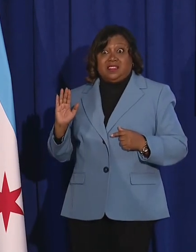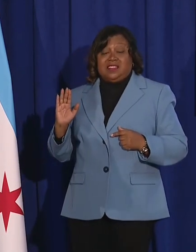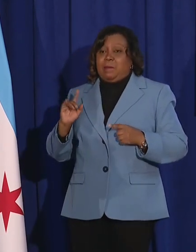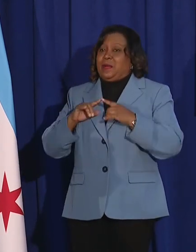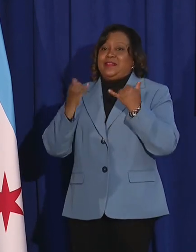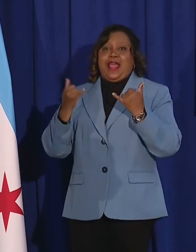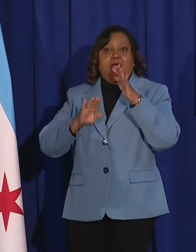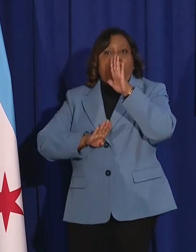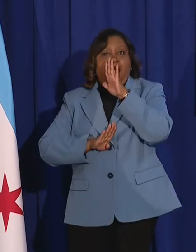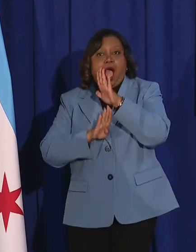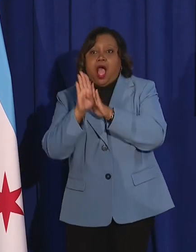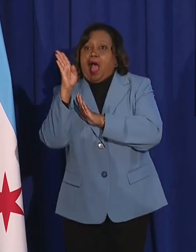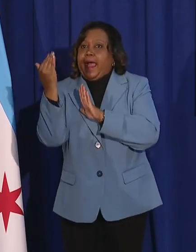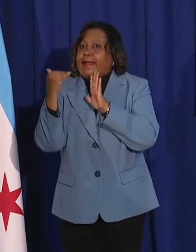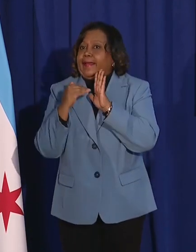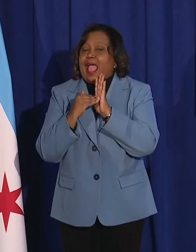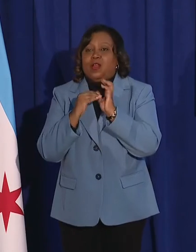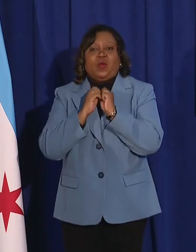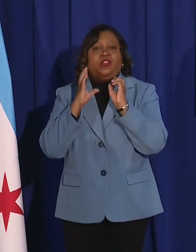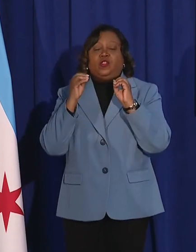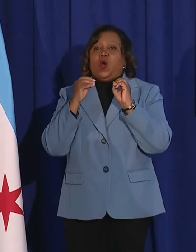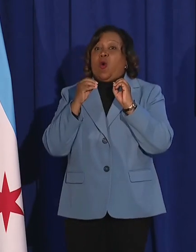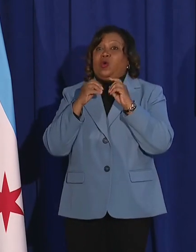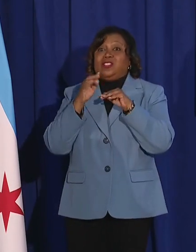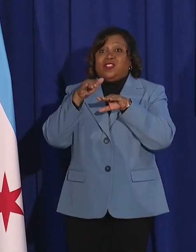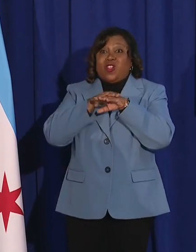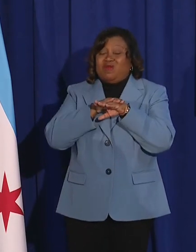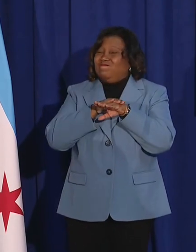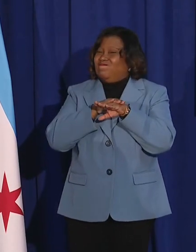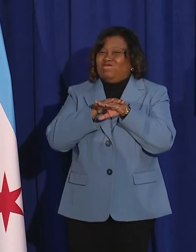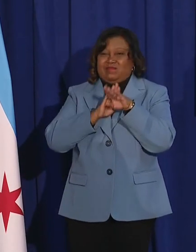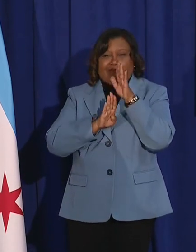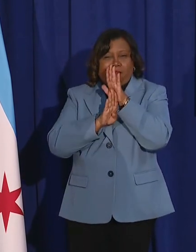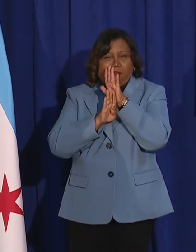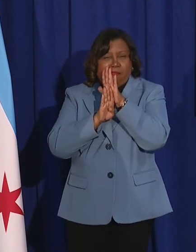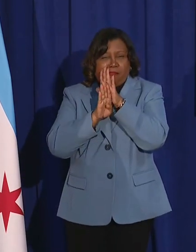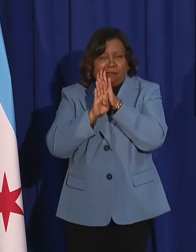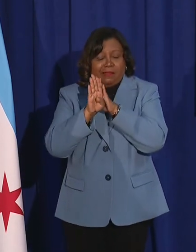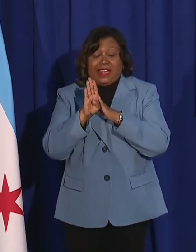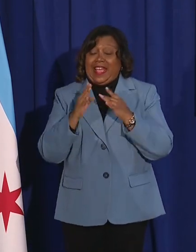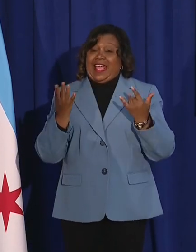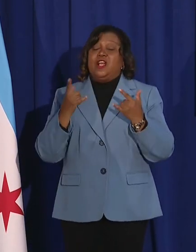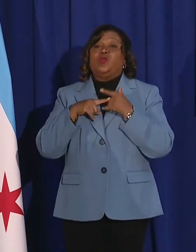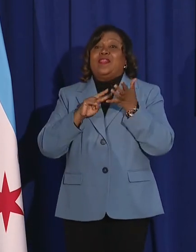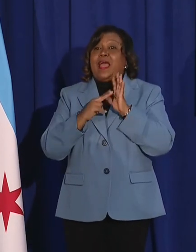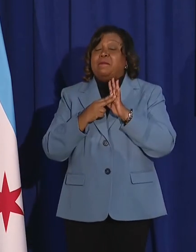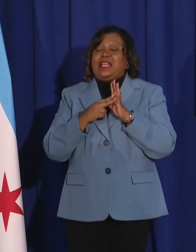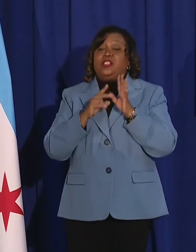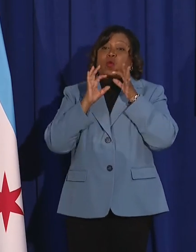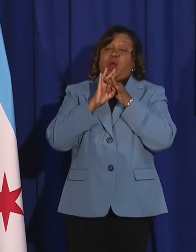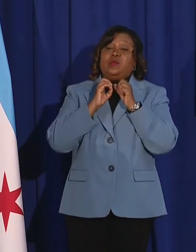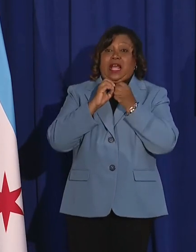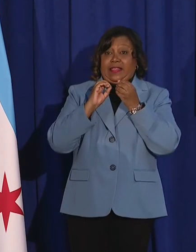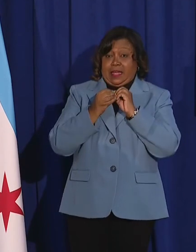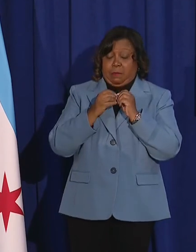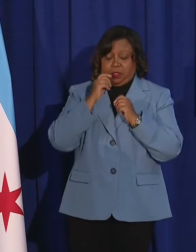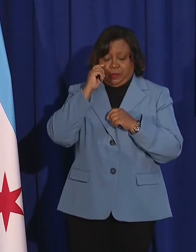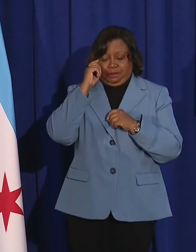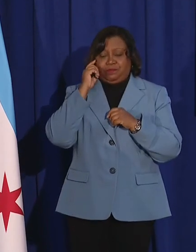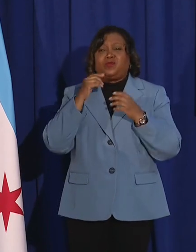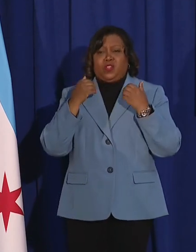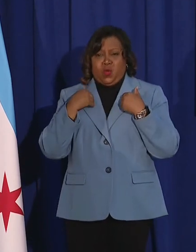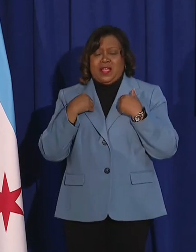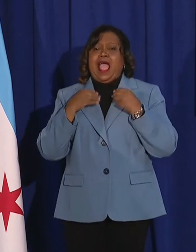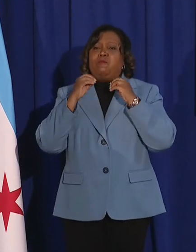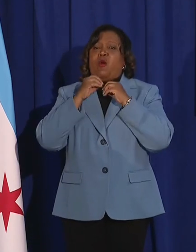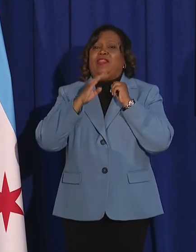But now it's been shooting up with no signs of slowing down. Here's what that means in terms of our numbers. We've